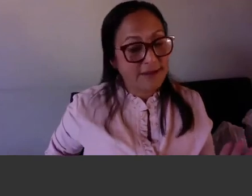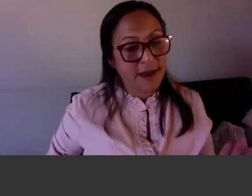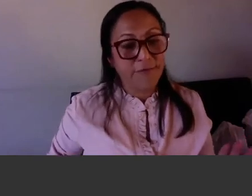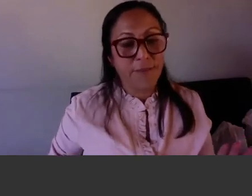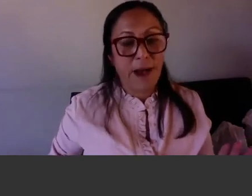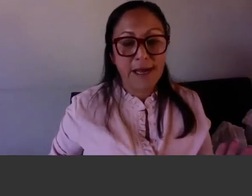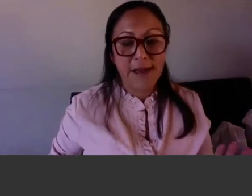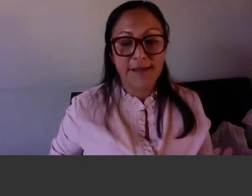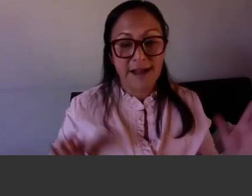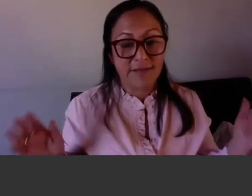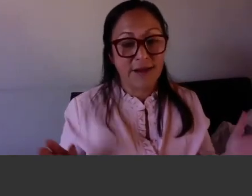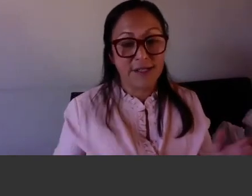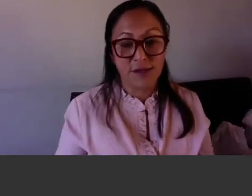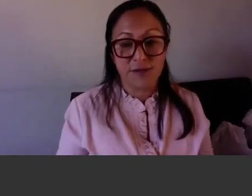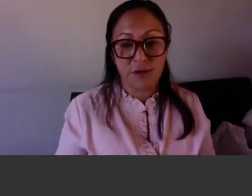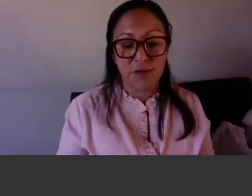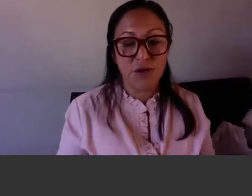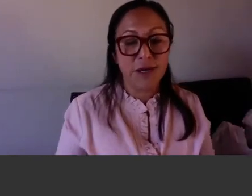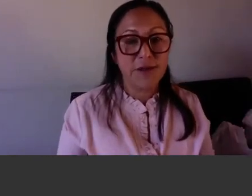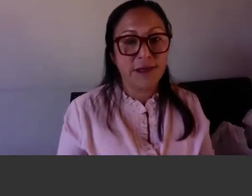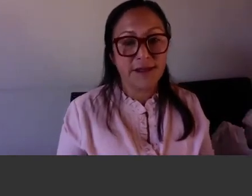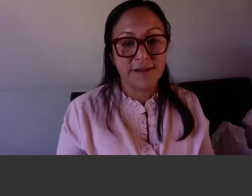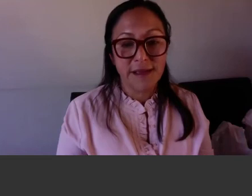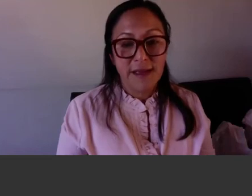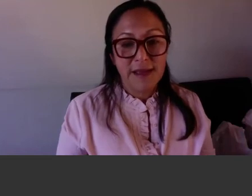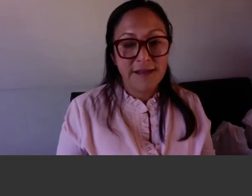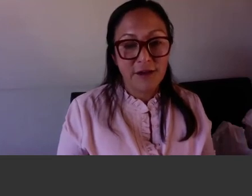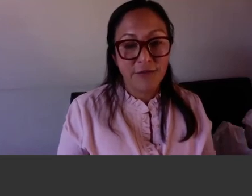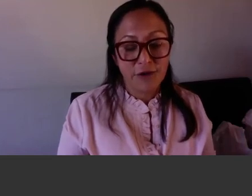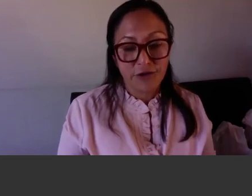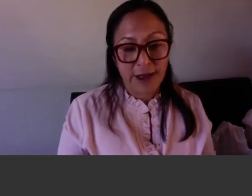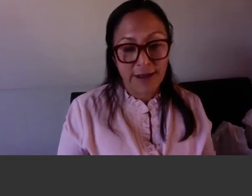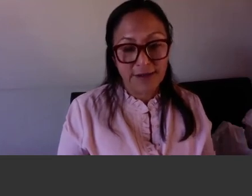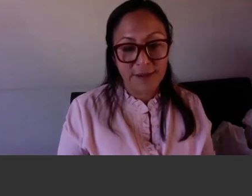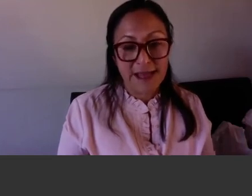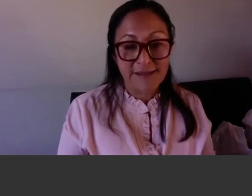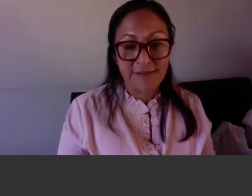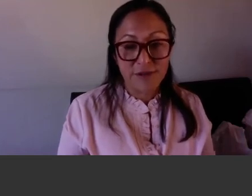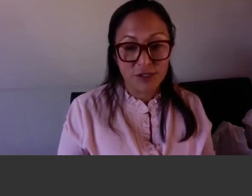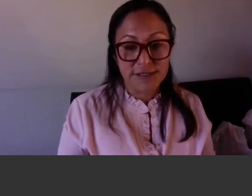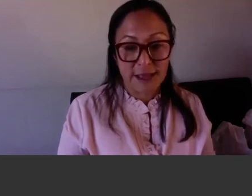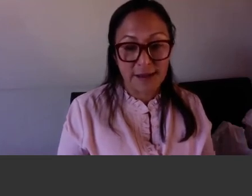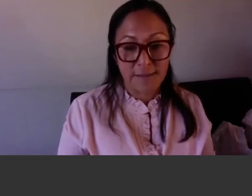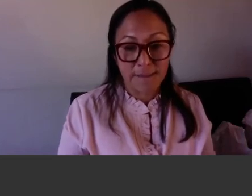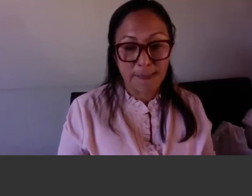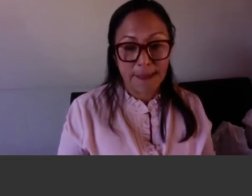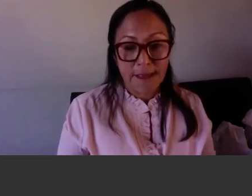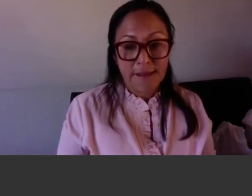say it's time for potty. That's fine too. So you do what you think is easier for your child, but that's the official